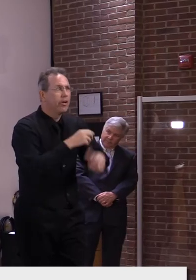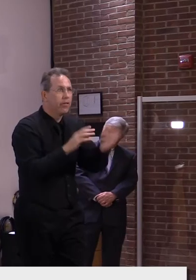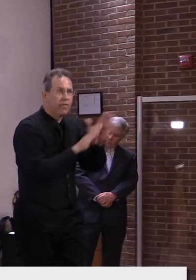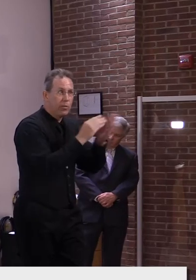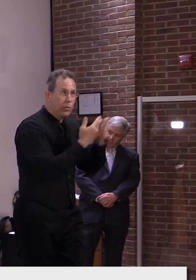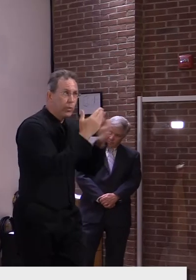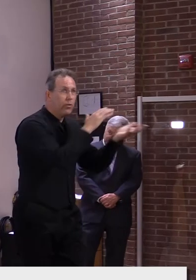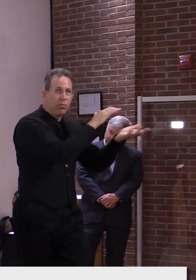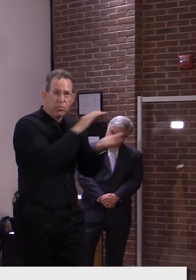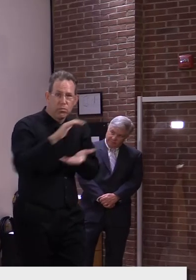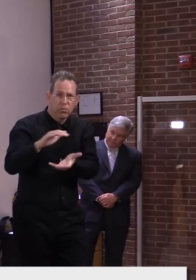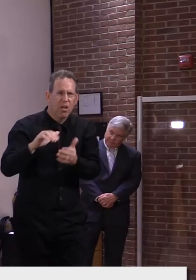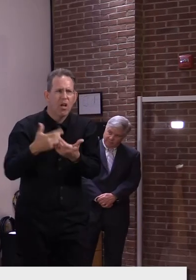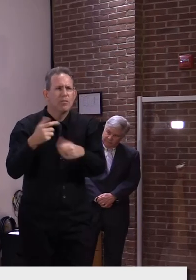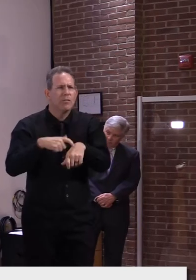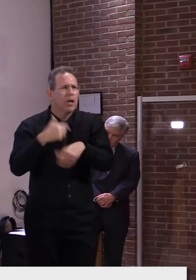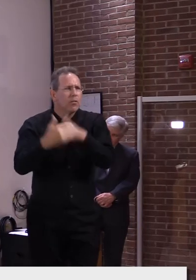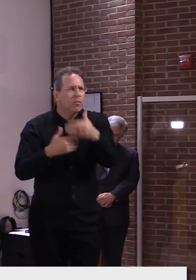year?